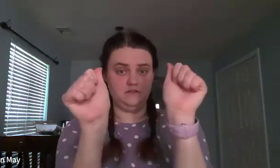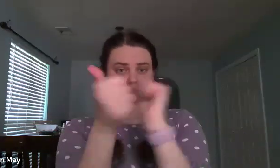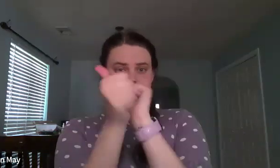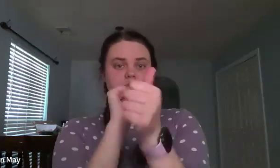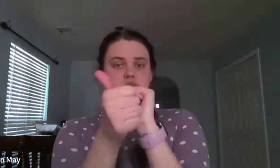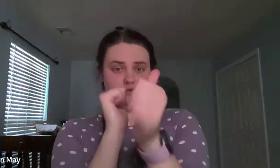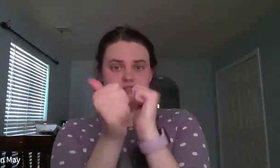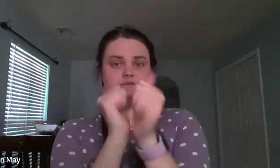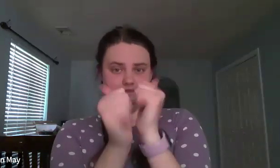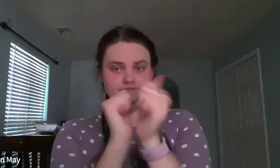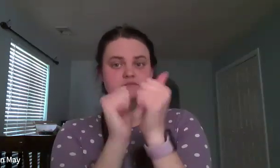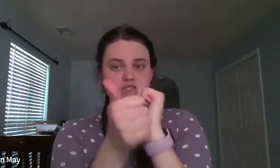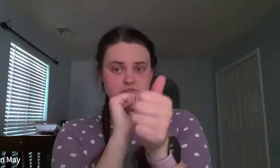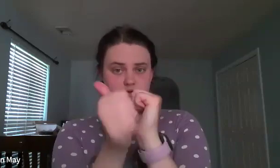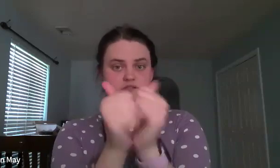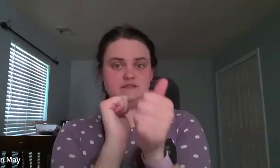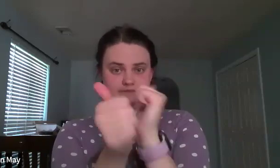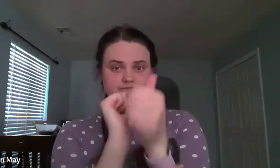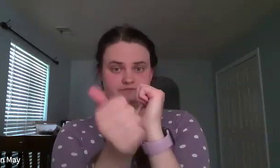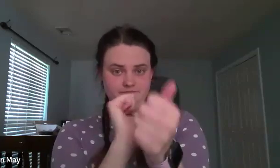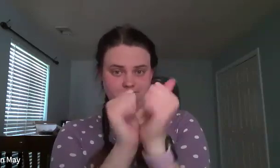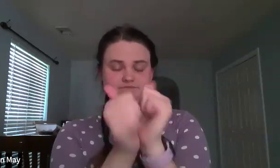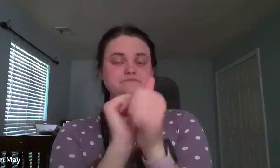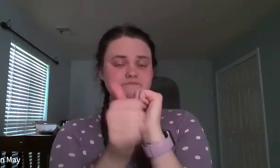thumbs up in sports. Sports.